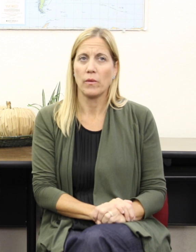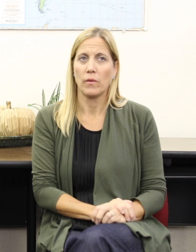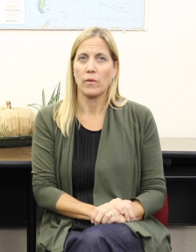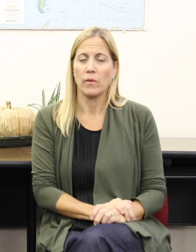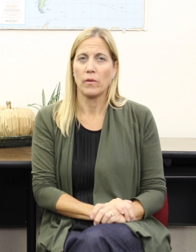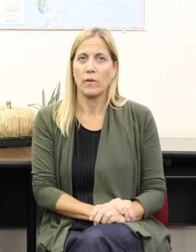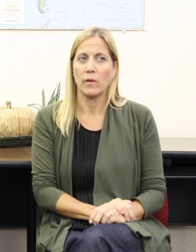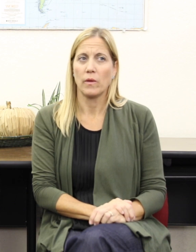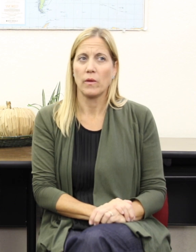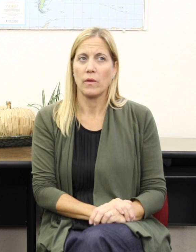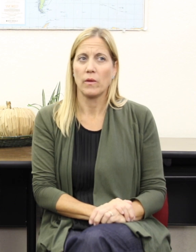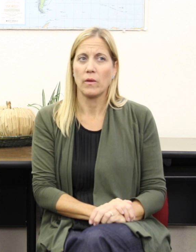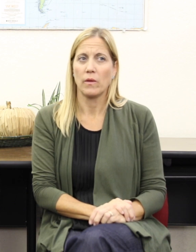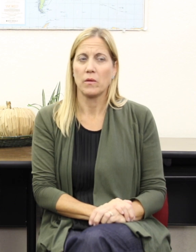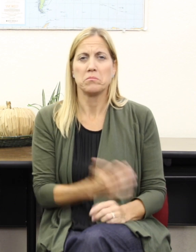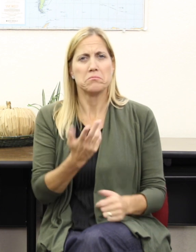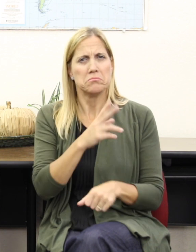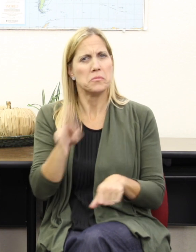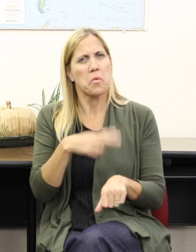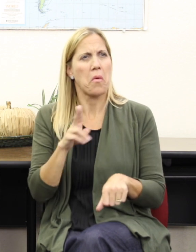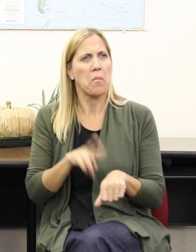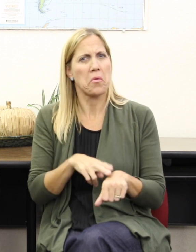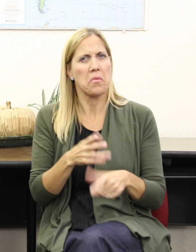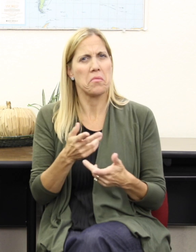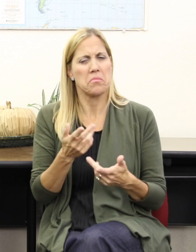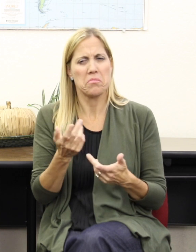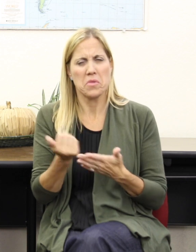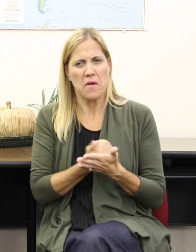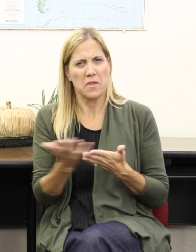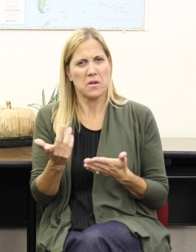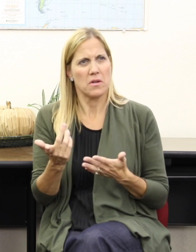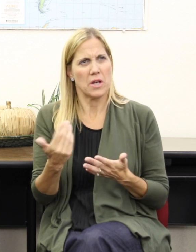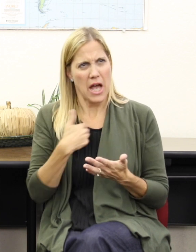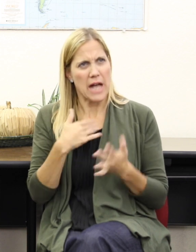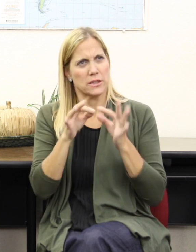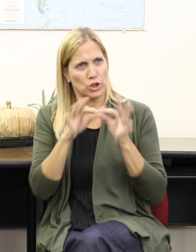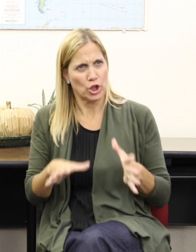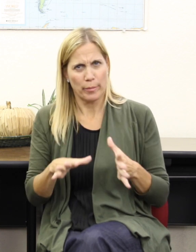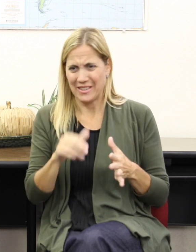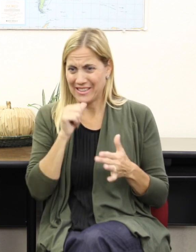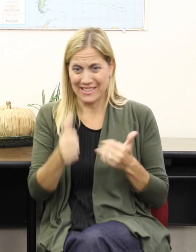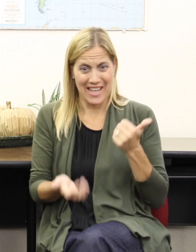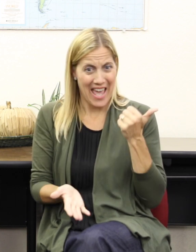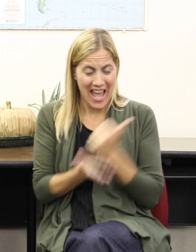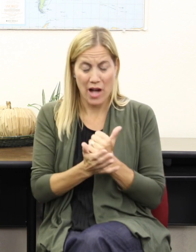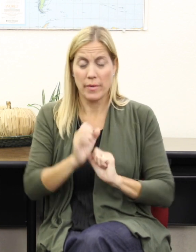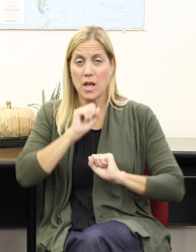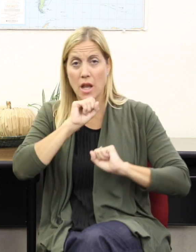at all and he doesn't